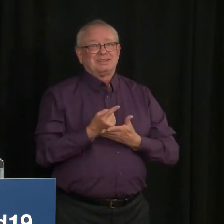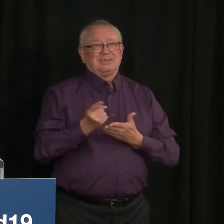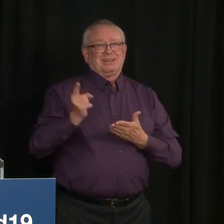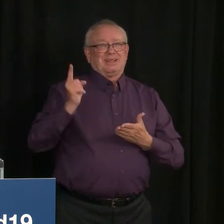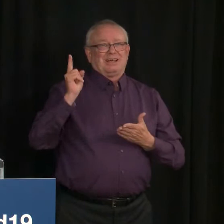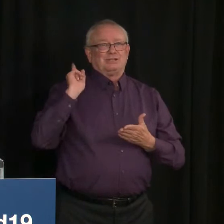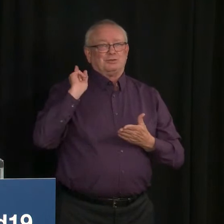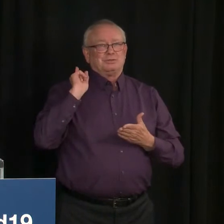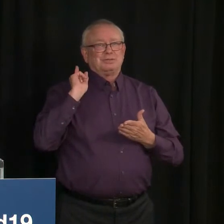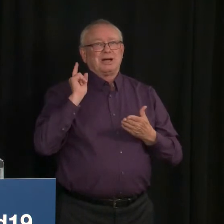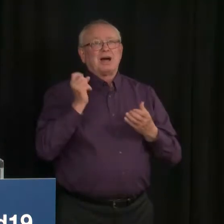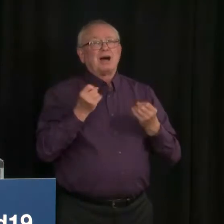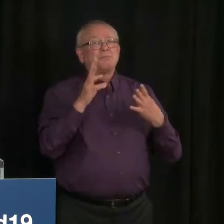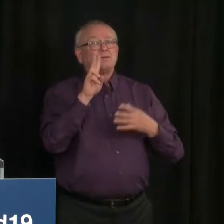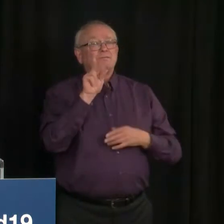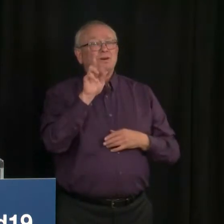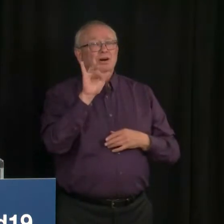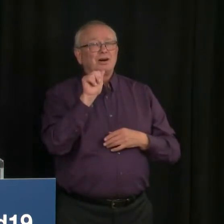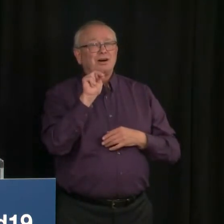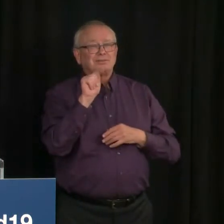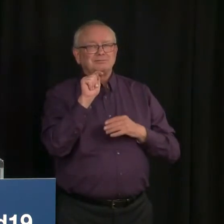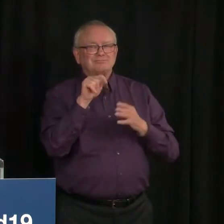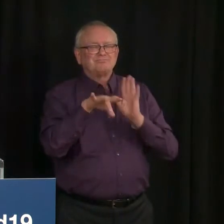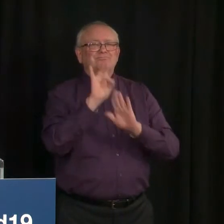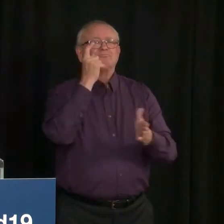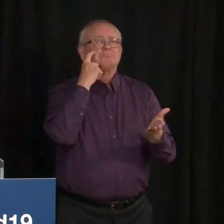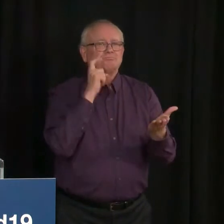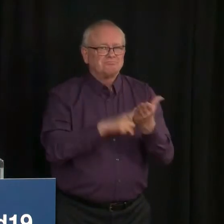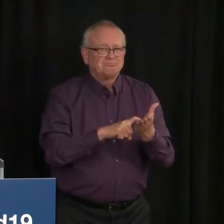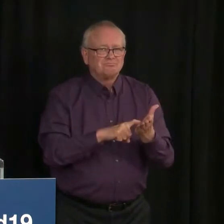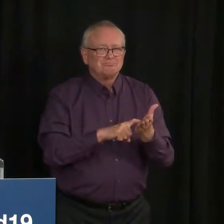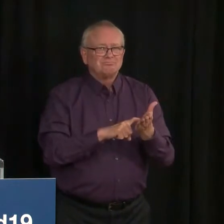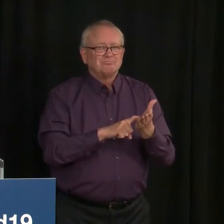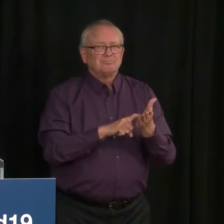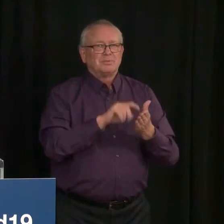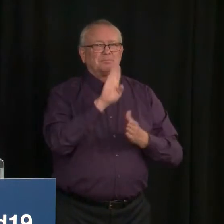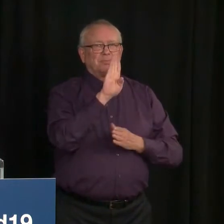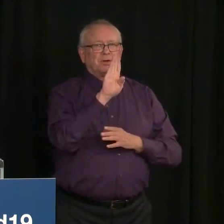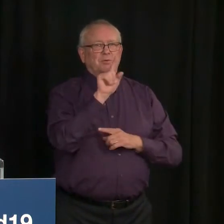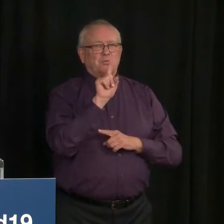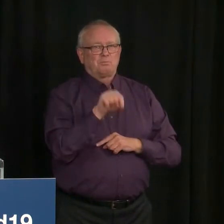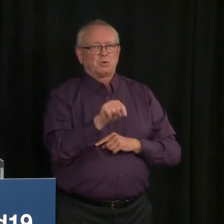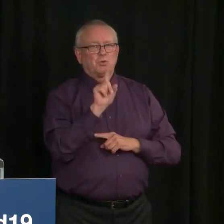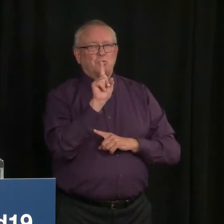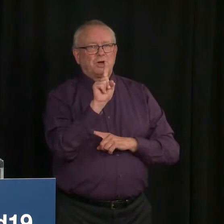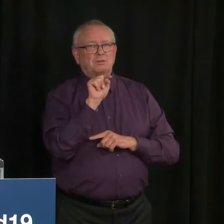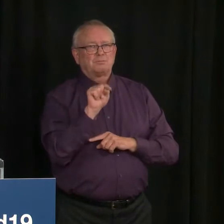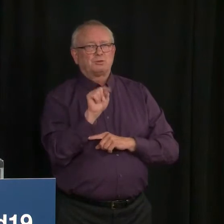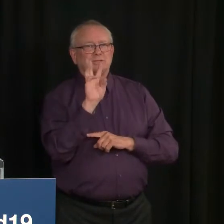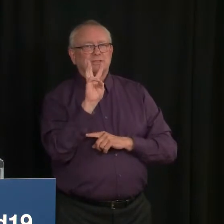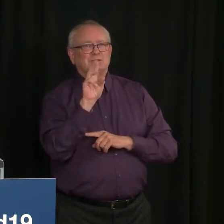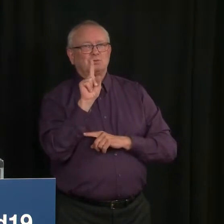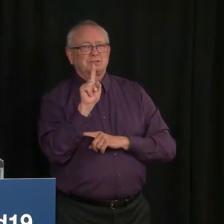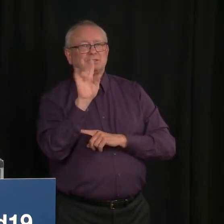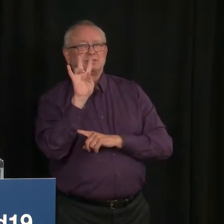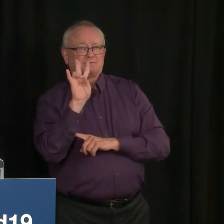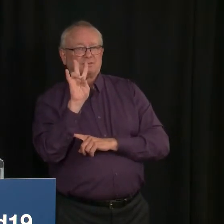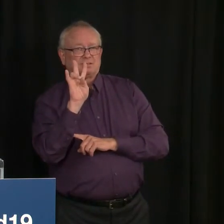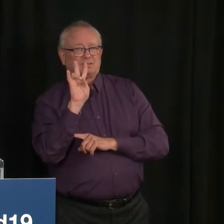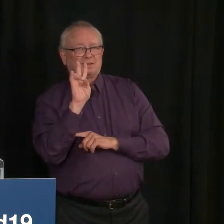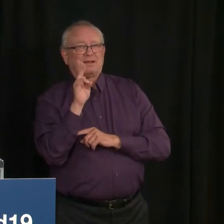only 5% of them were the B1617. It is still a very small proportion of our